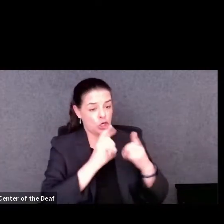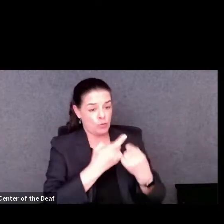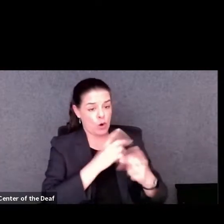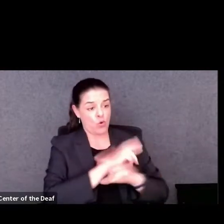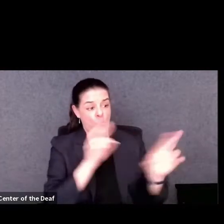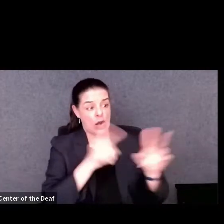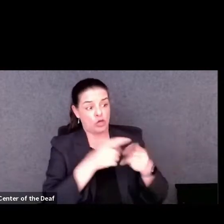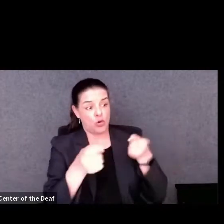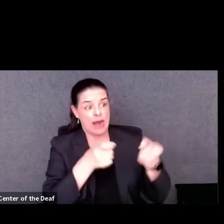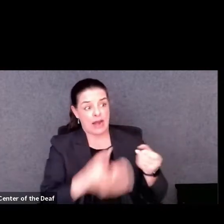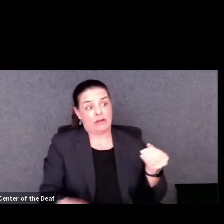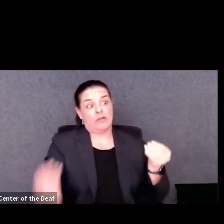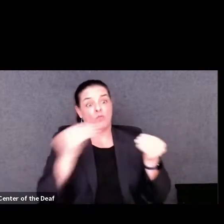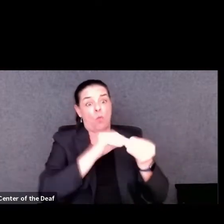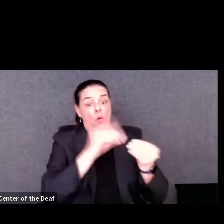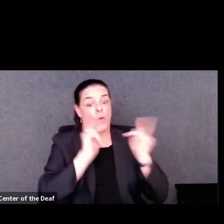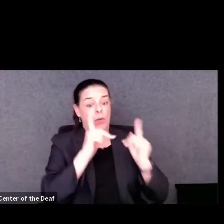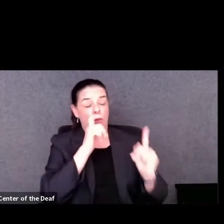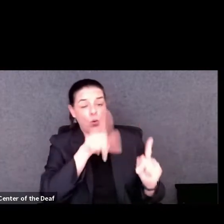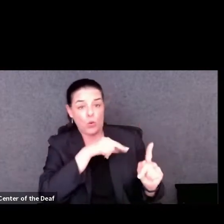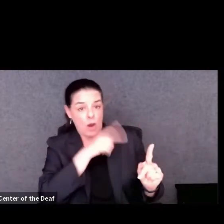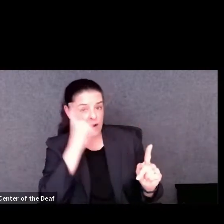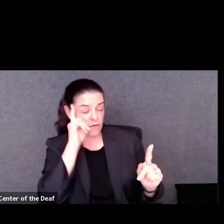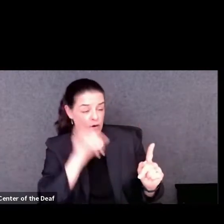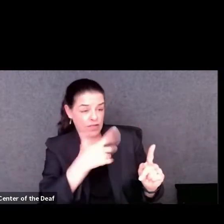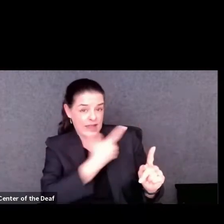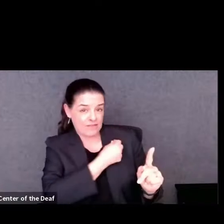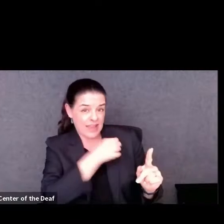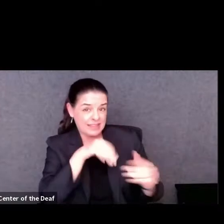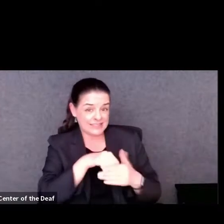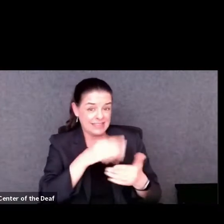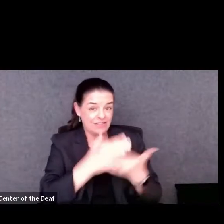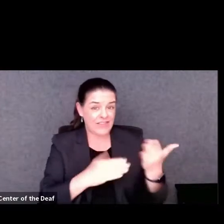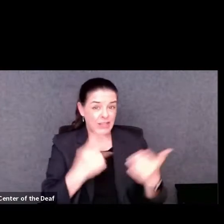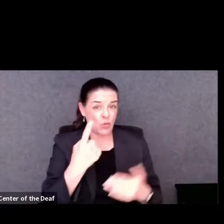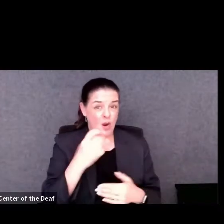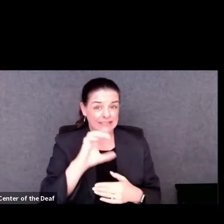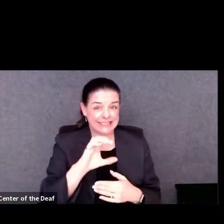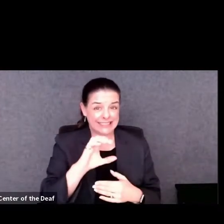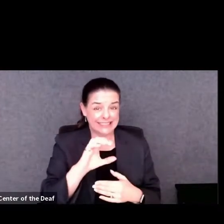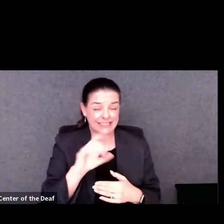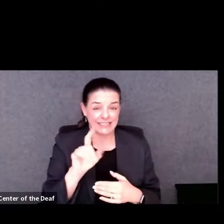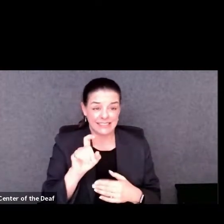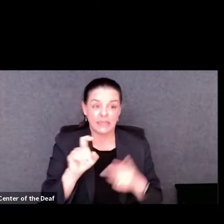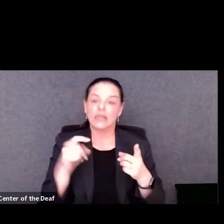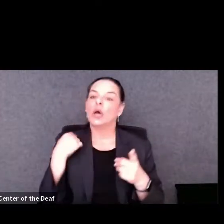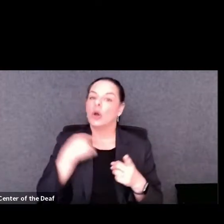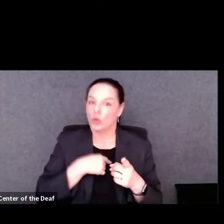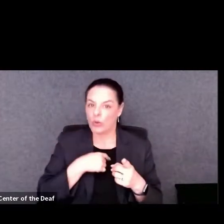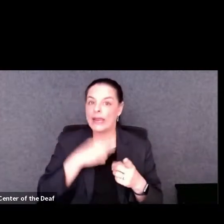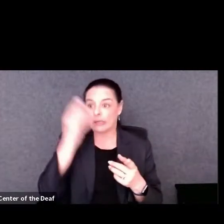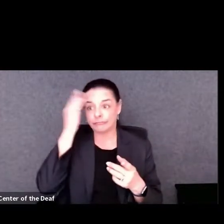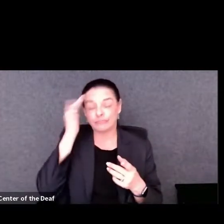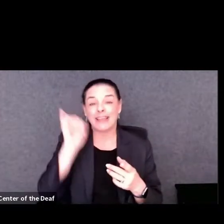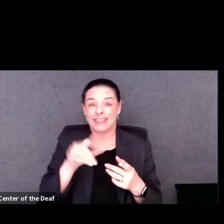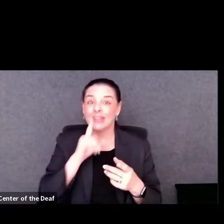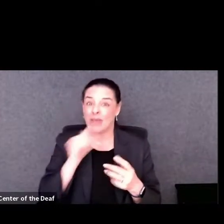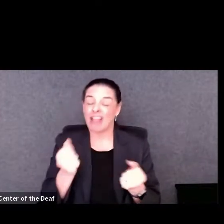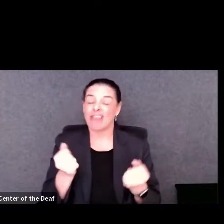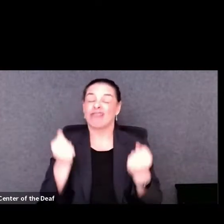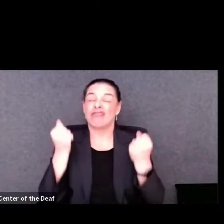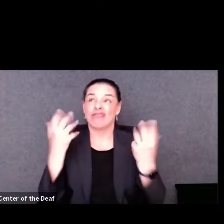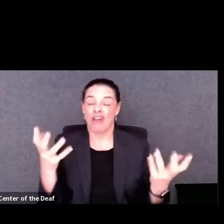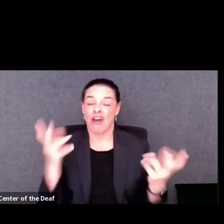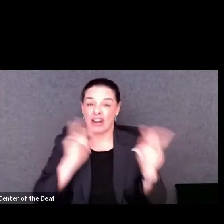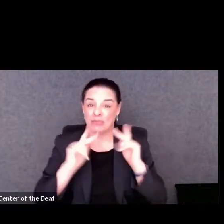to handle the increase of those that qualify for vaccine in phase 1C? We are acknowledged that that's a lot of people